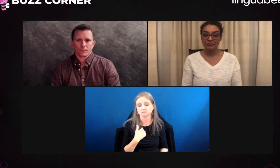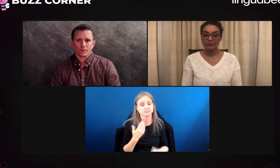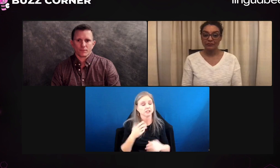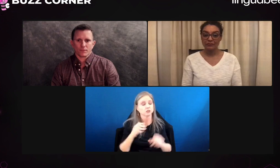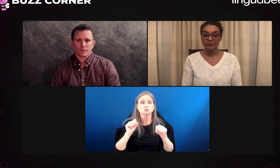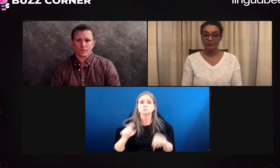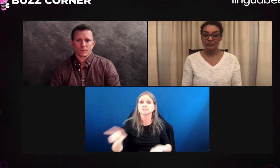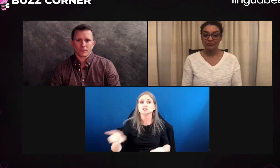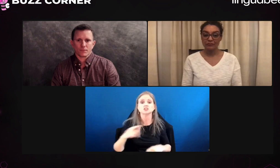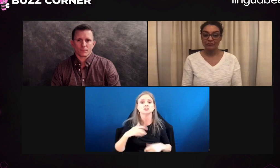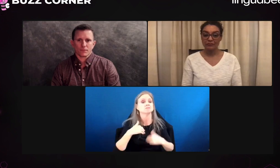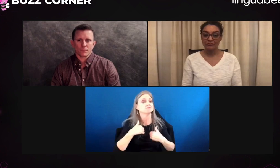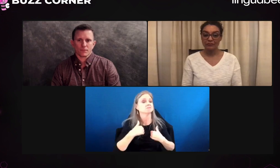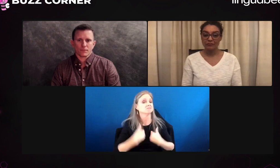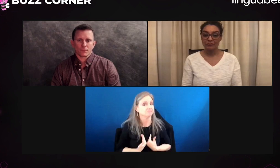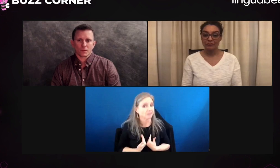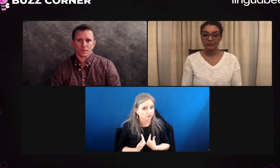time,